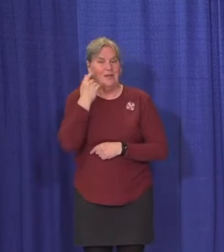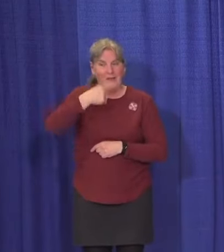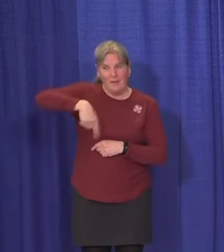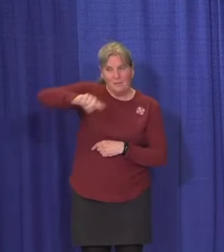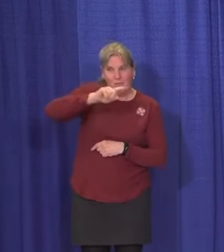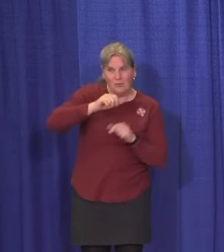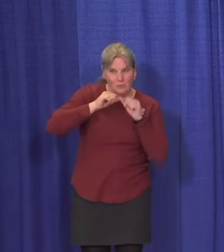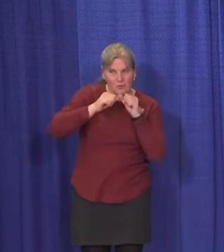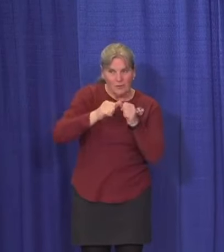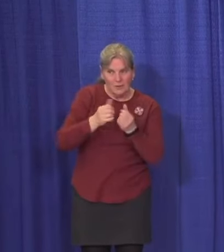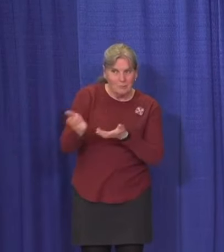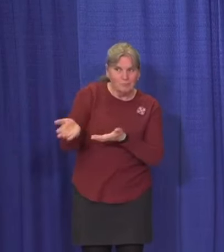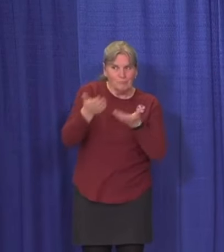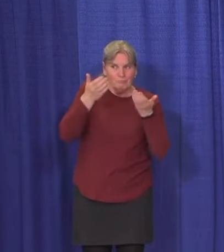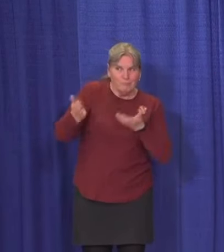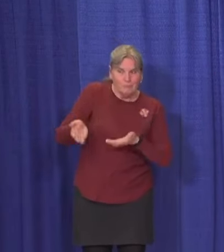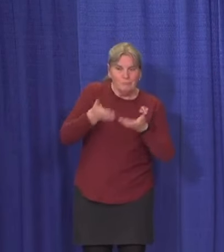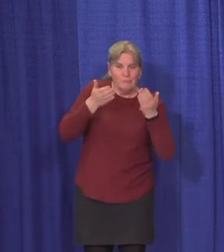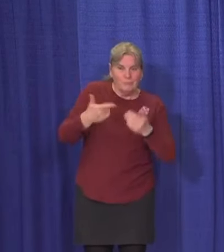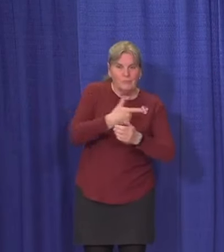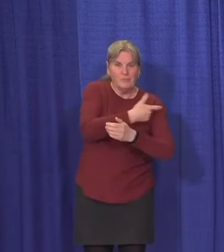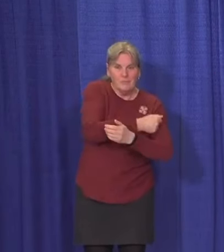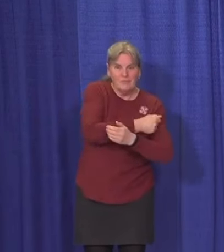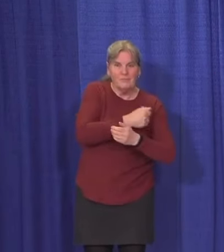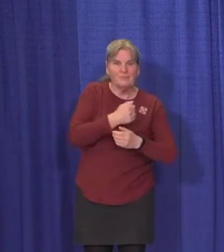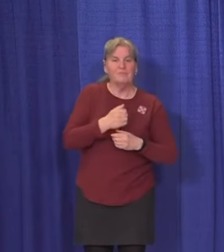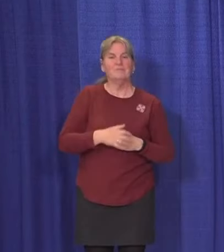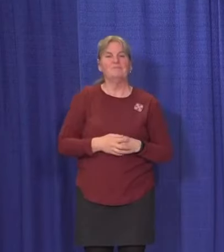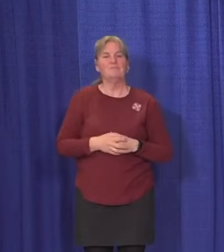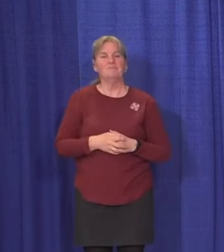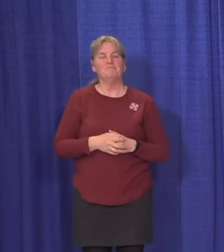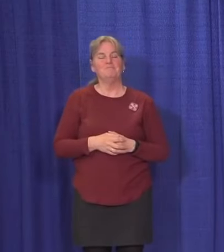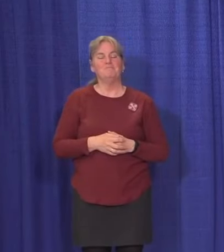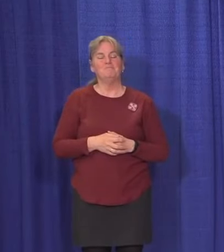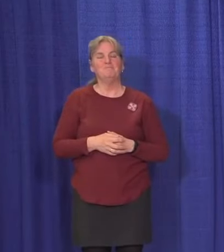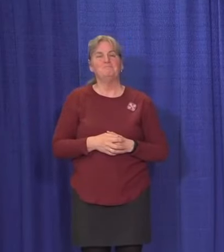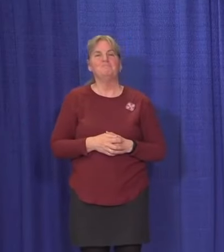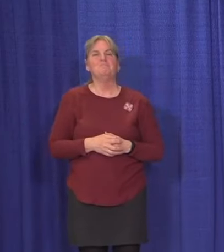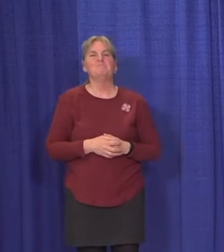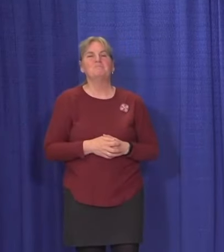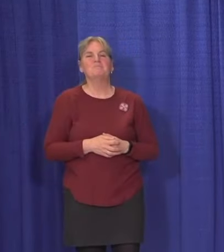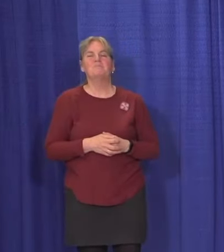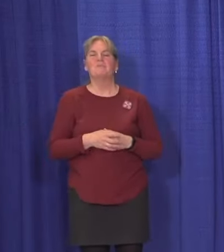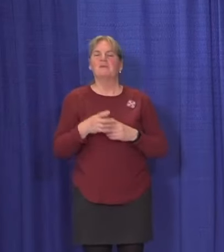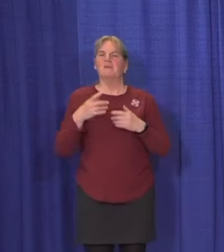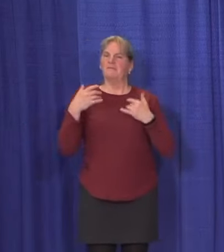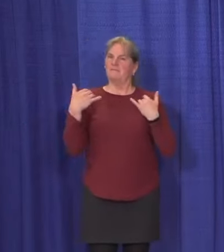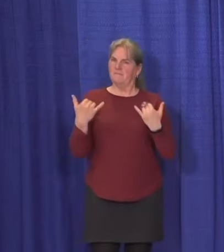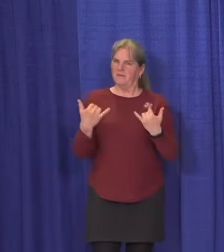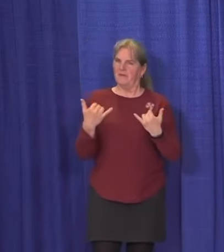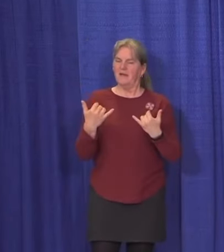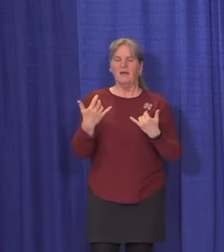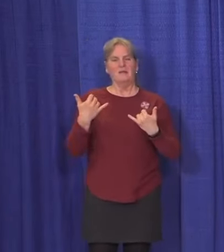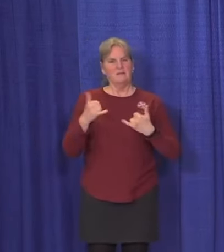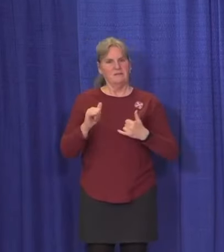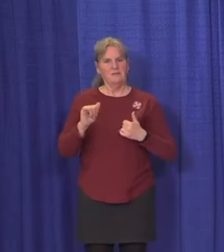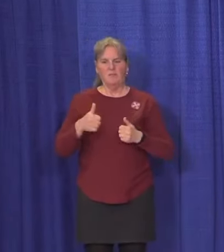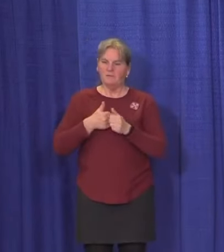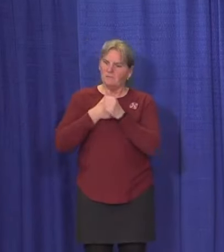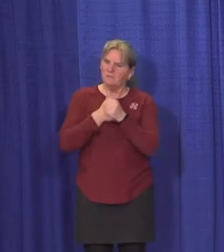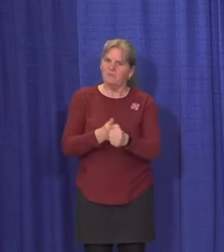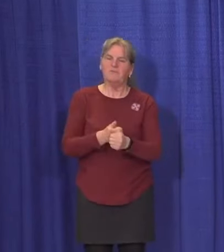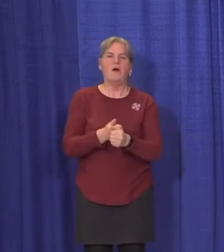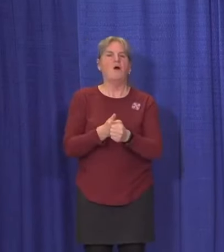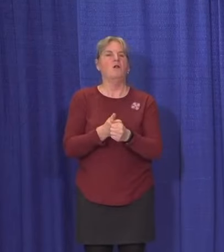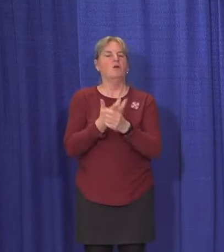to come forward for vaccine that haven't already. For now, we need to keep public health measures in place,